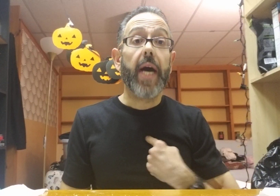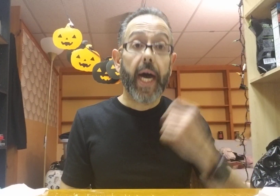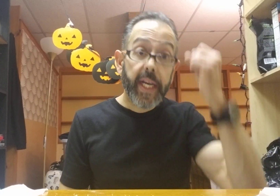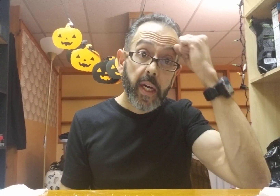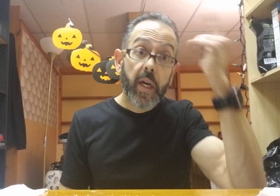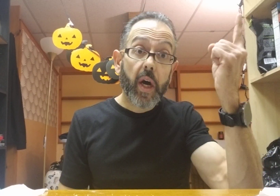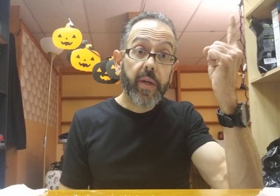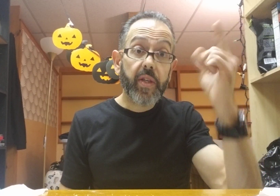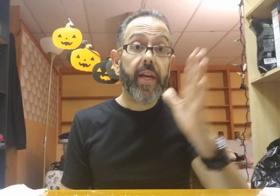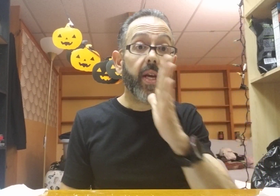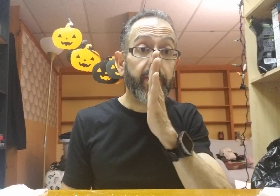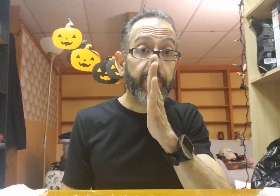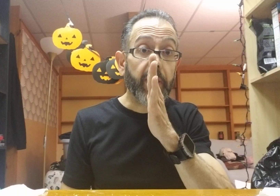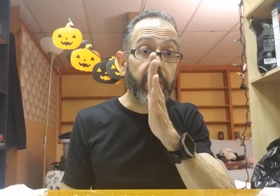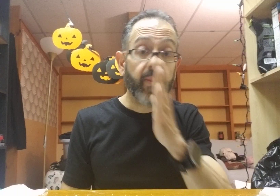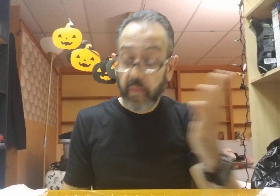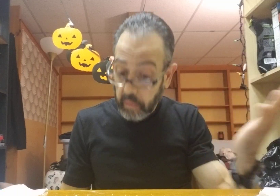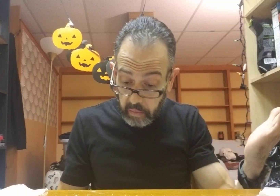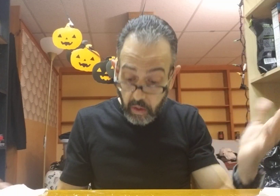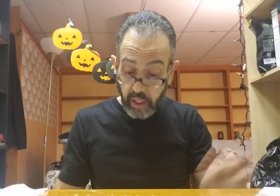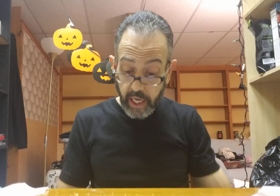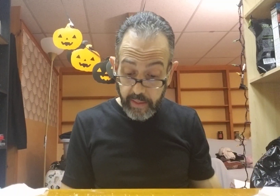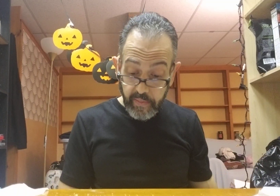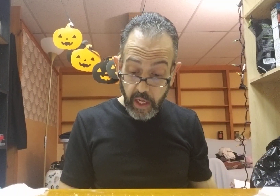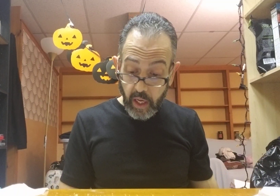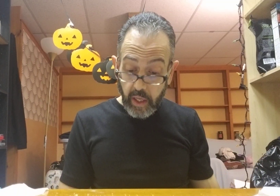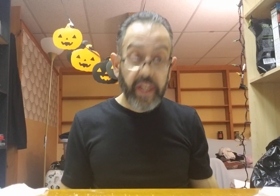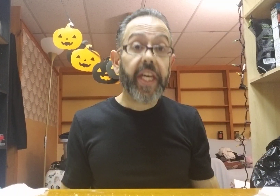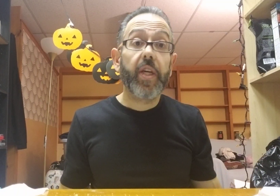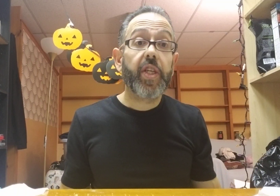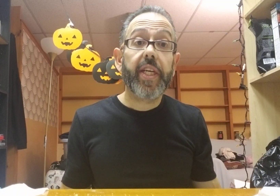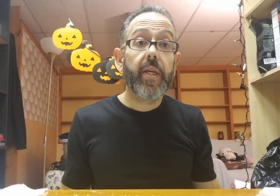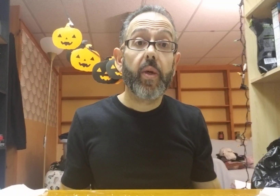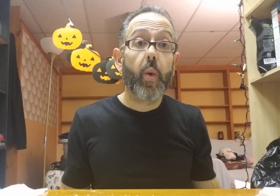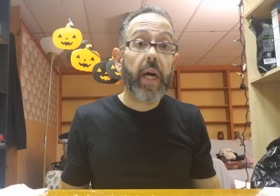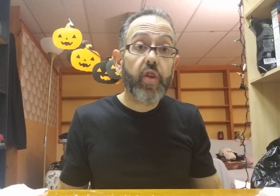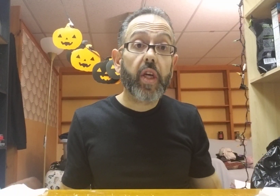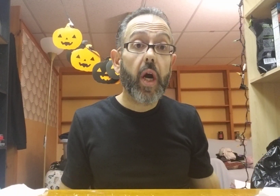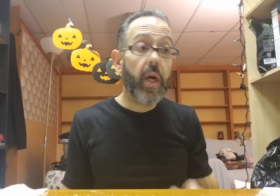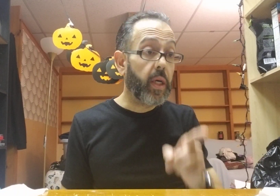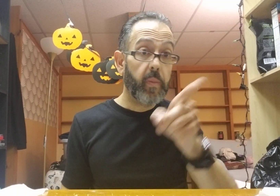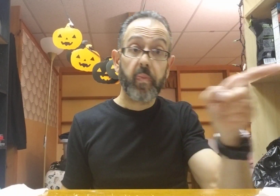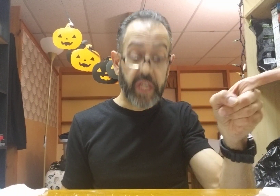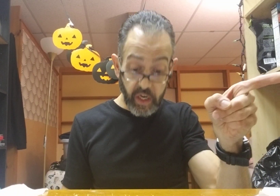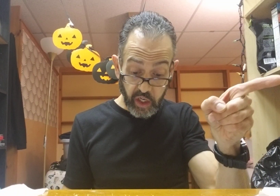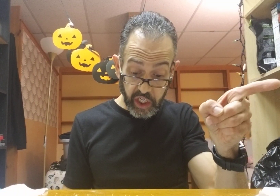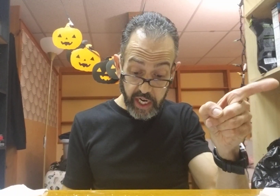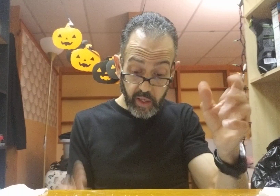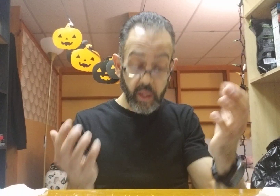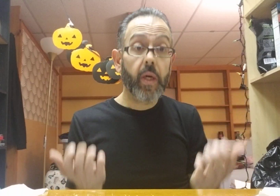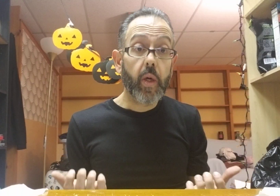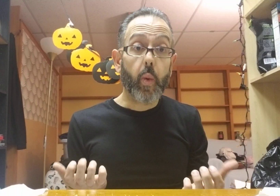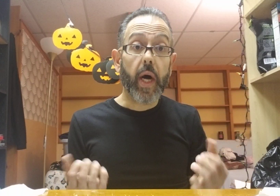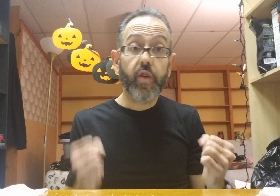I understand, mother. Okay, he or she wants a car. He or she wants a